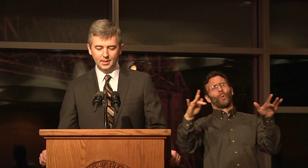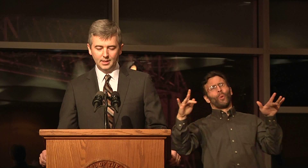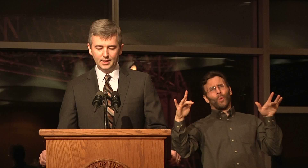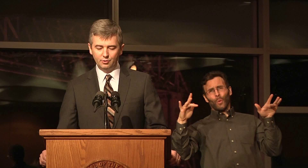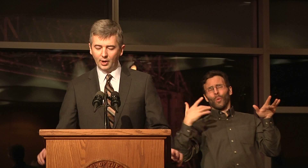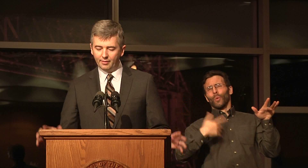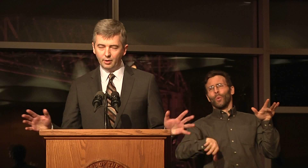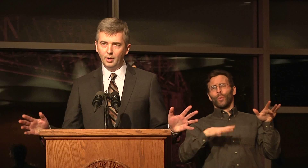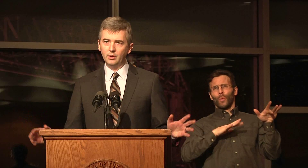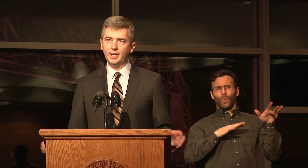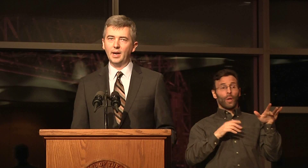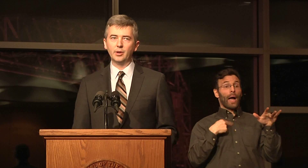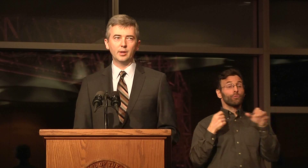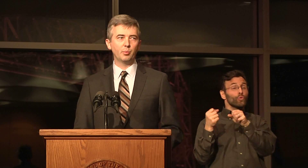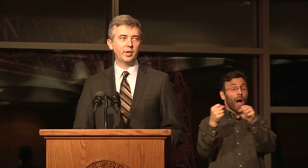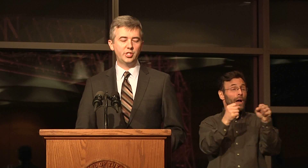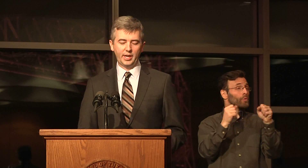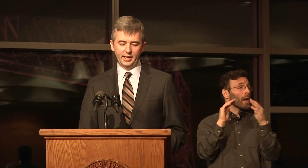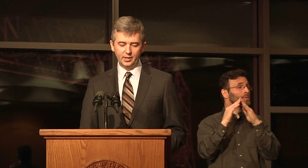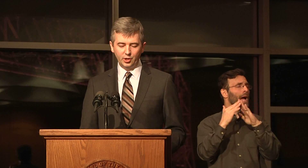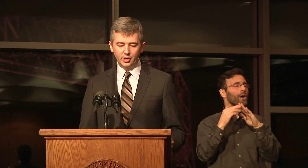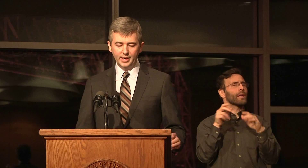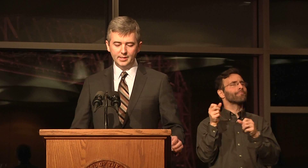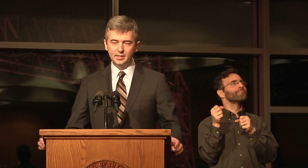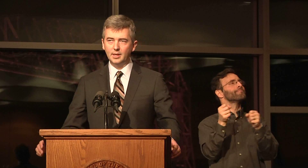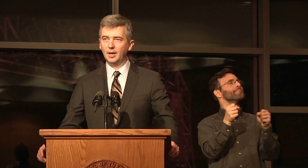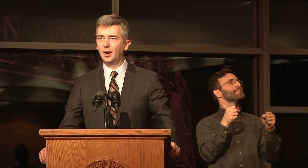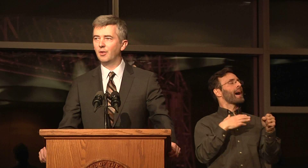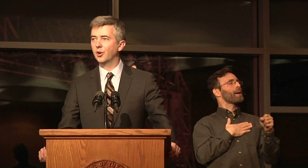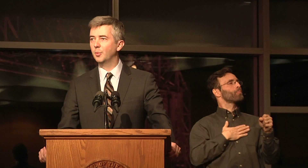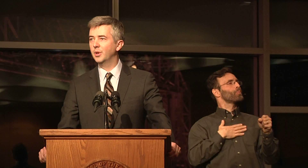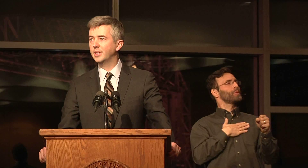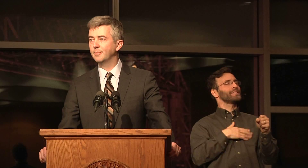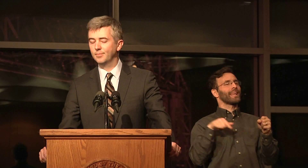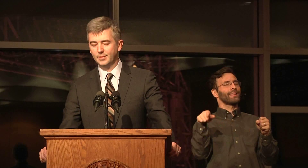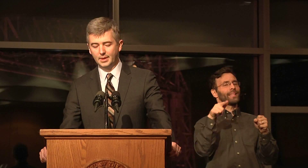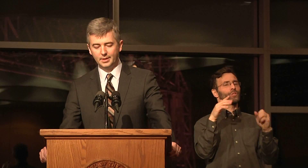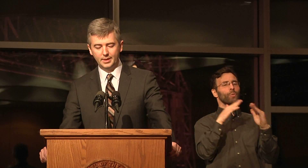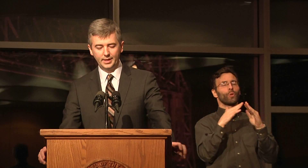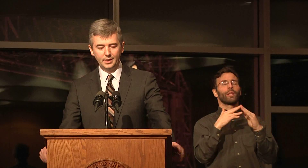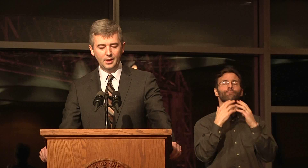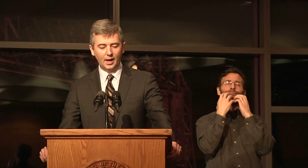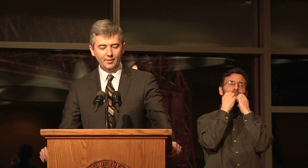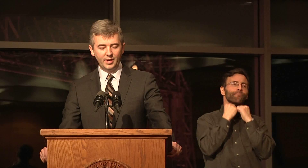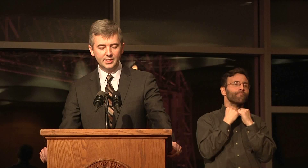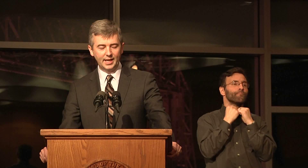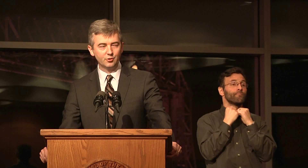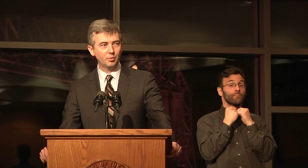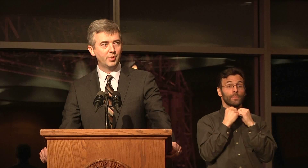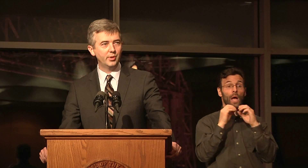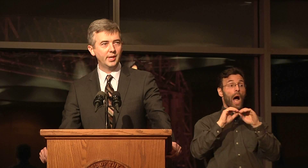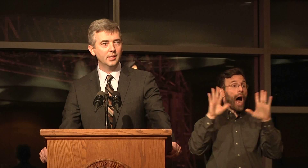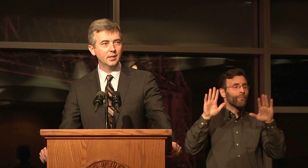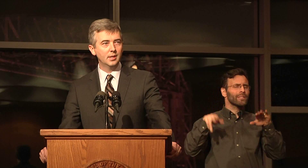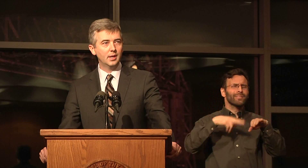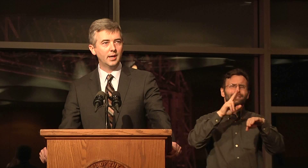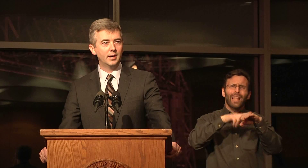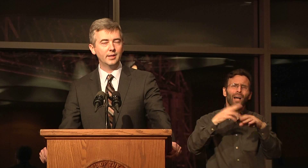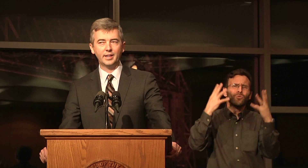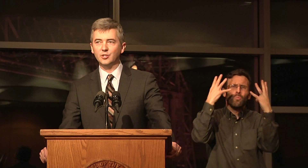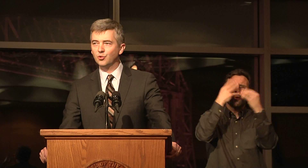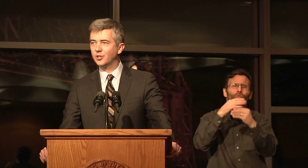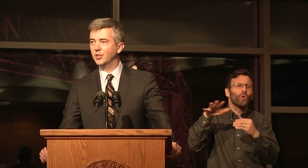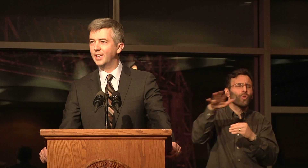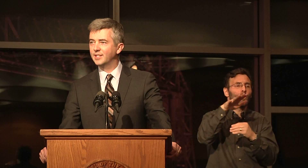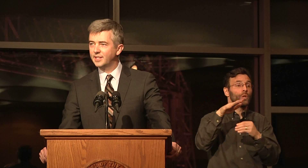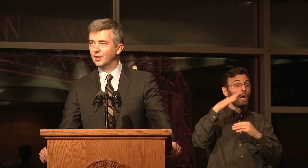sunshine, driving around town and appreciating the goodness of our community. The obvious natural beauty,